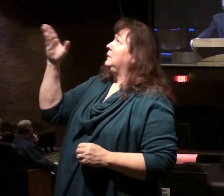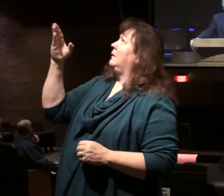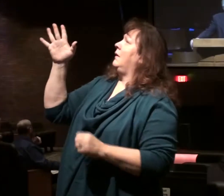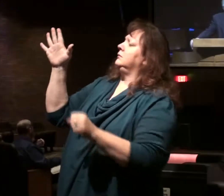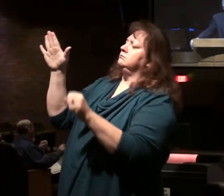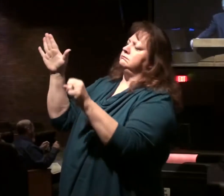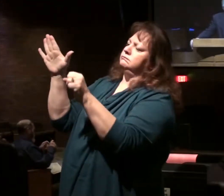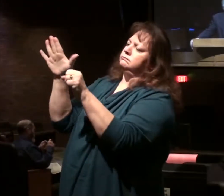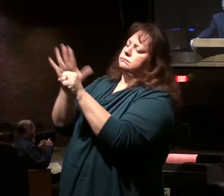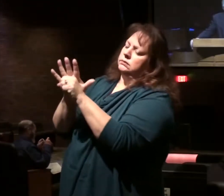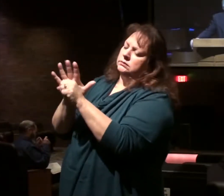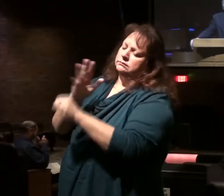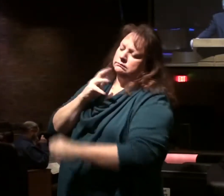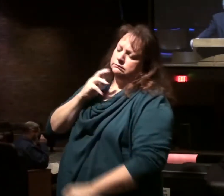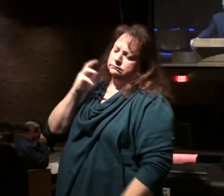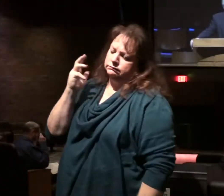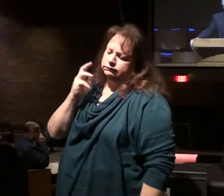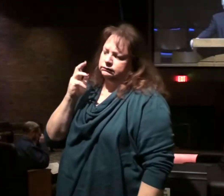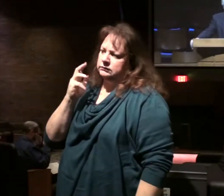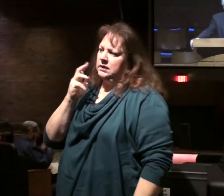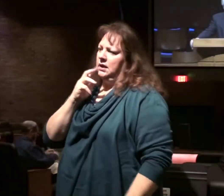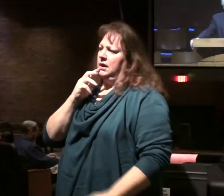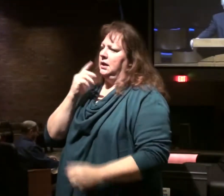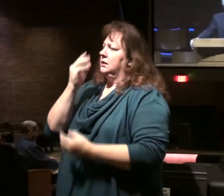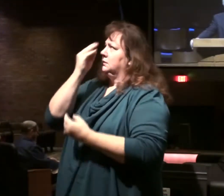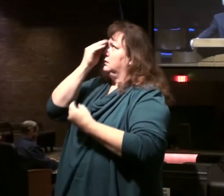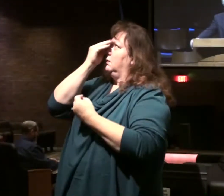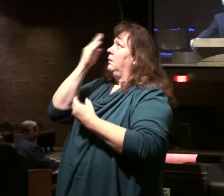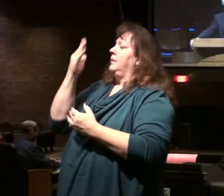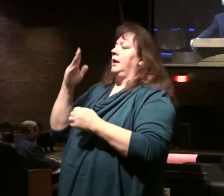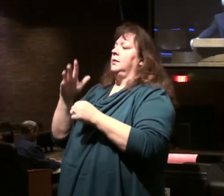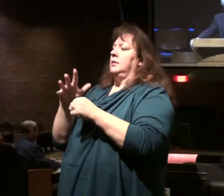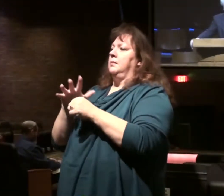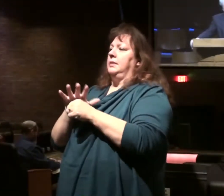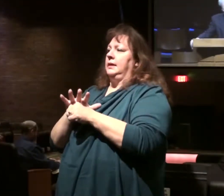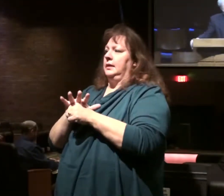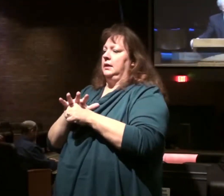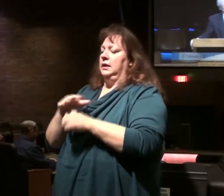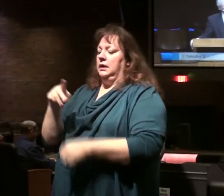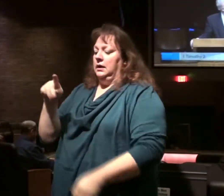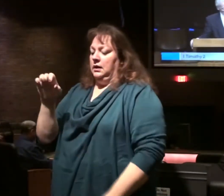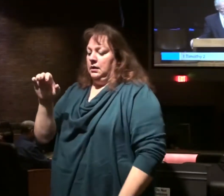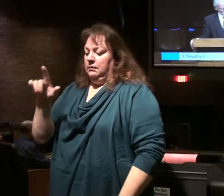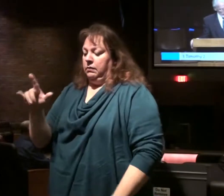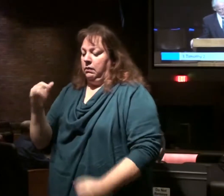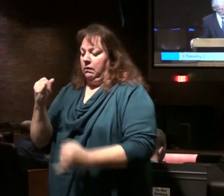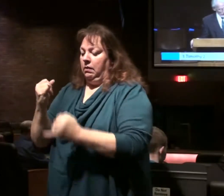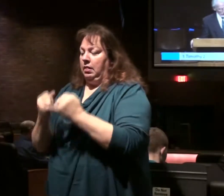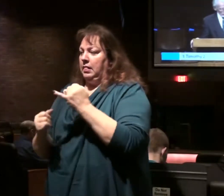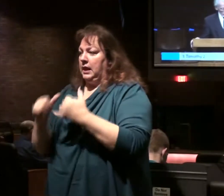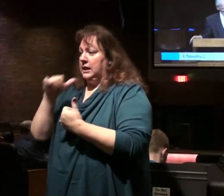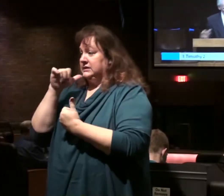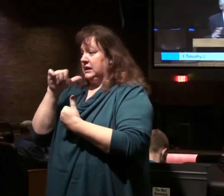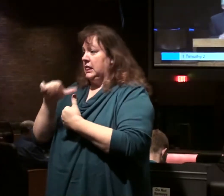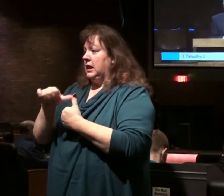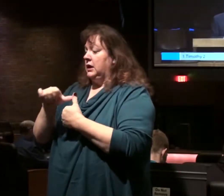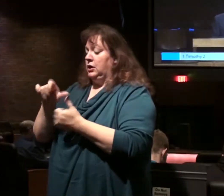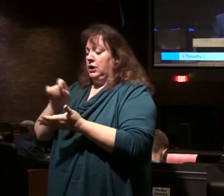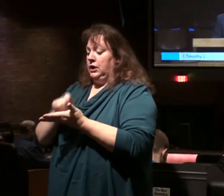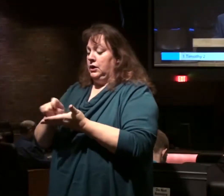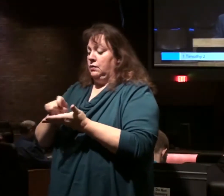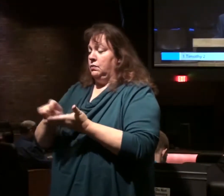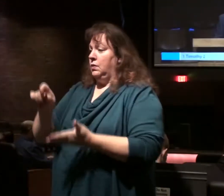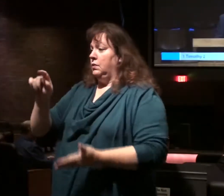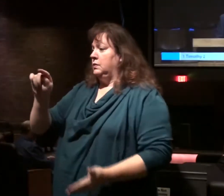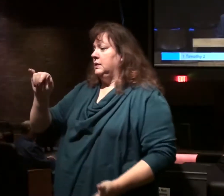fully, be more faithful to Him. In Paul's last letter, he wrote to Timothy.